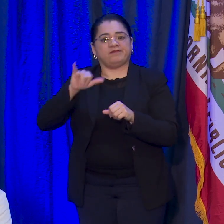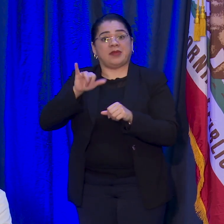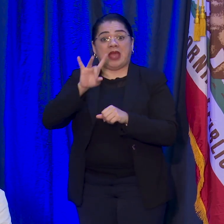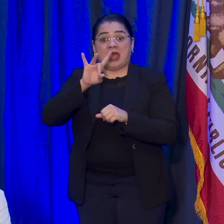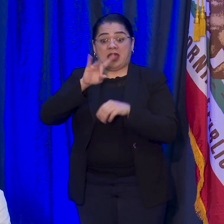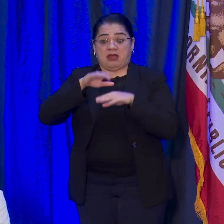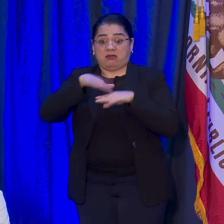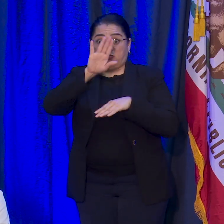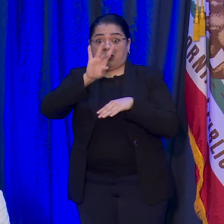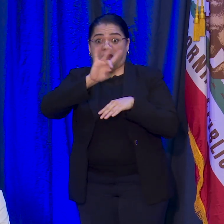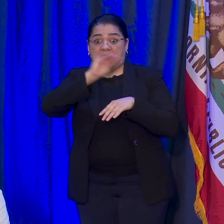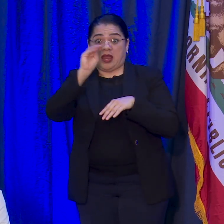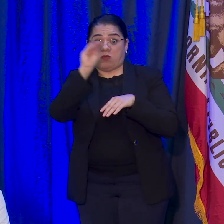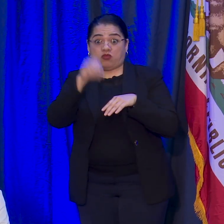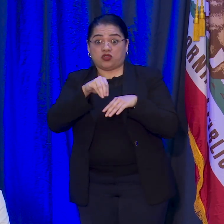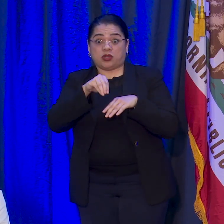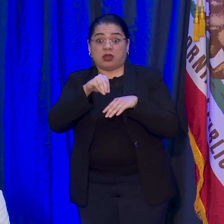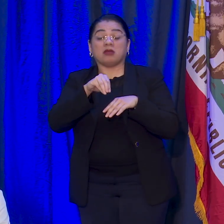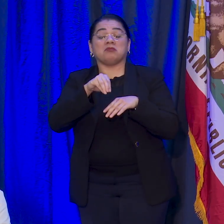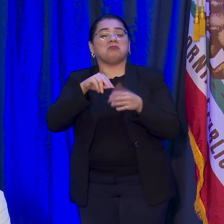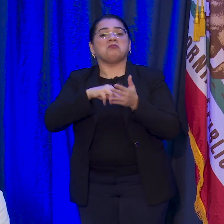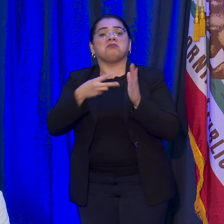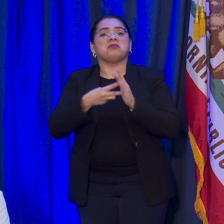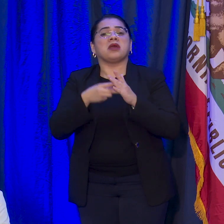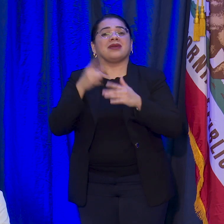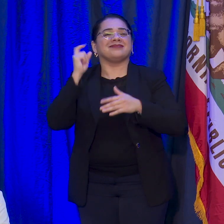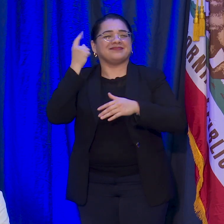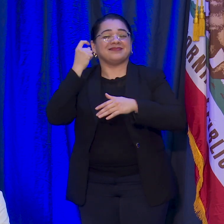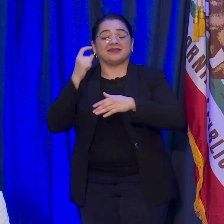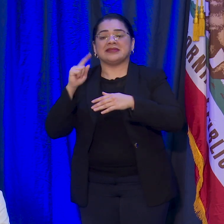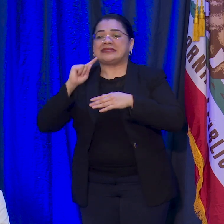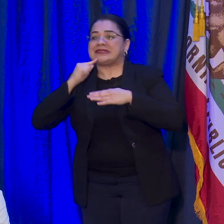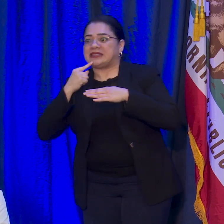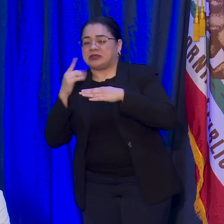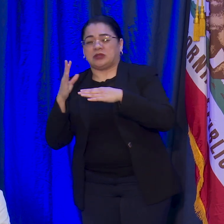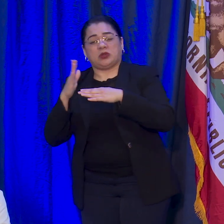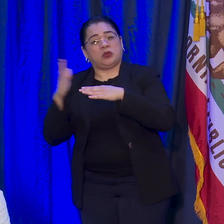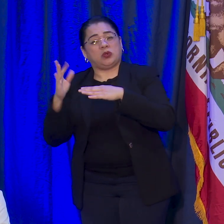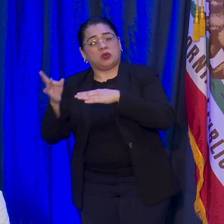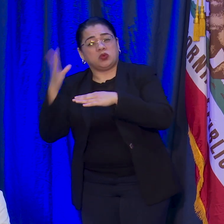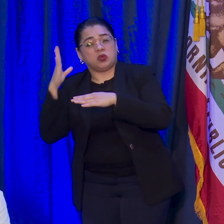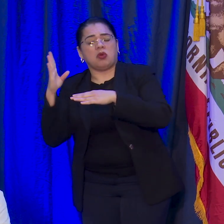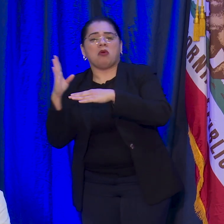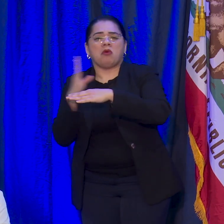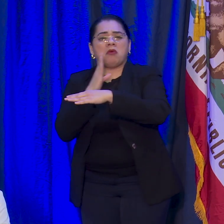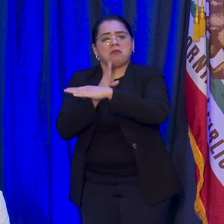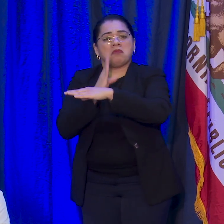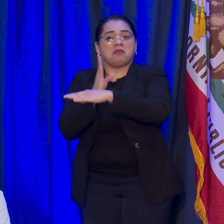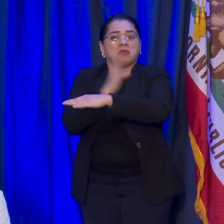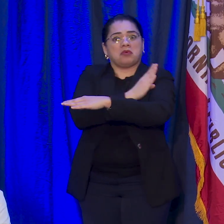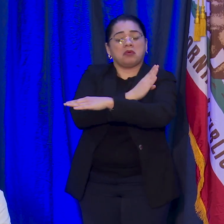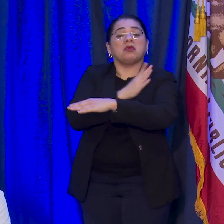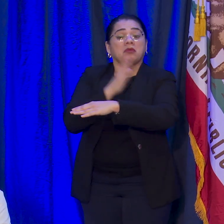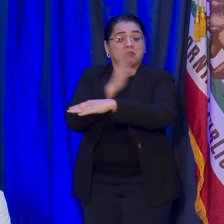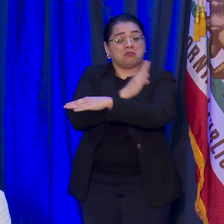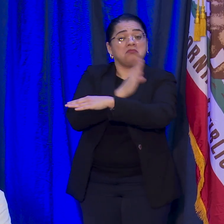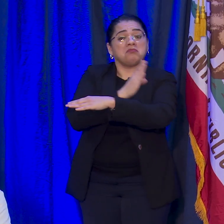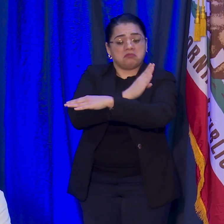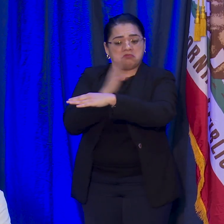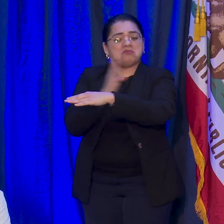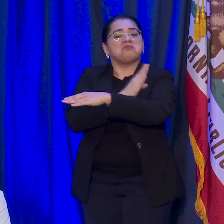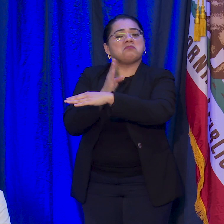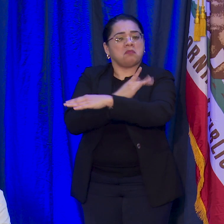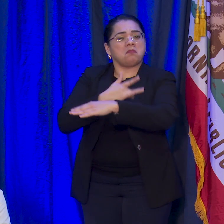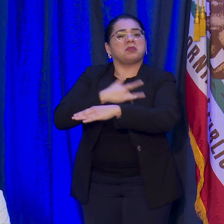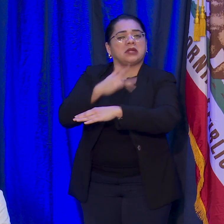80% of people infected will experience mild to moderate illness, like a common cold, all the way up to a really bad